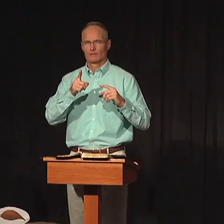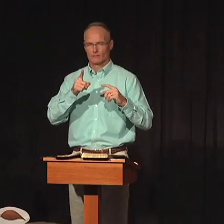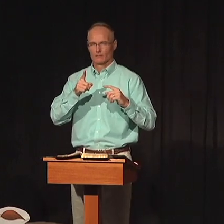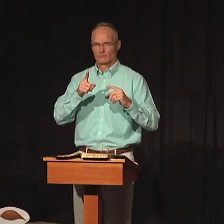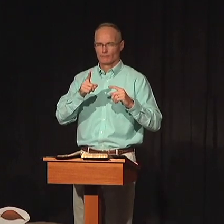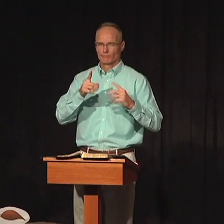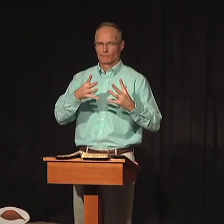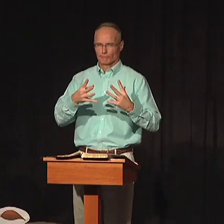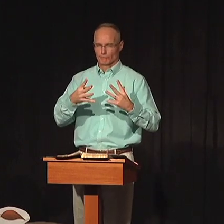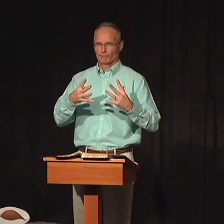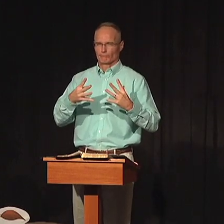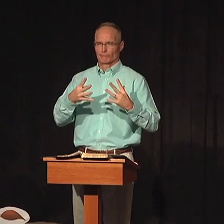really